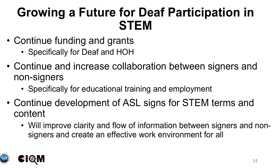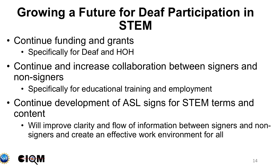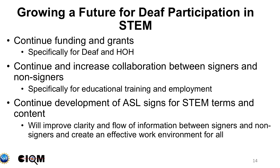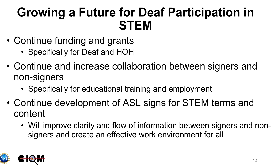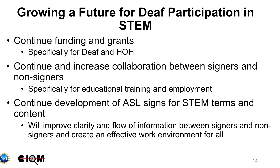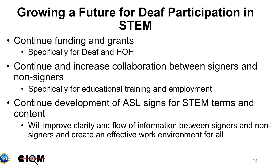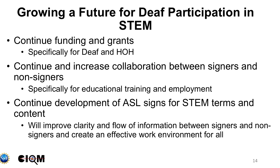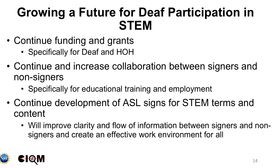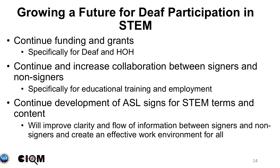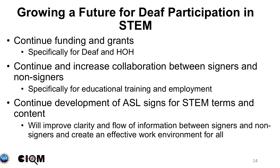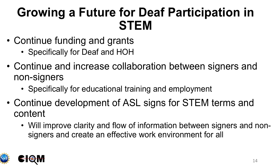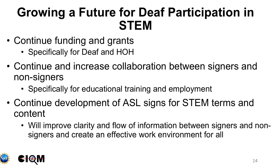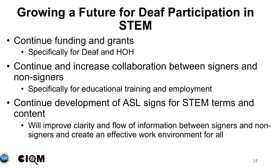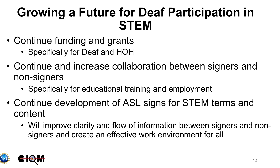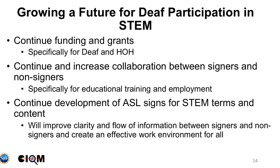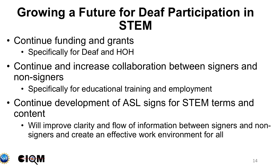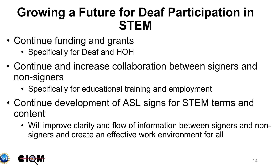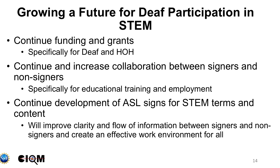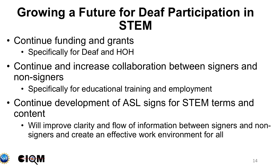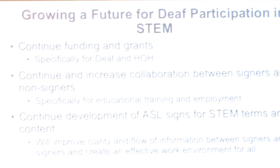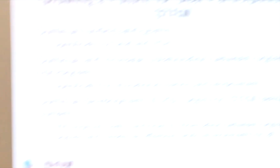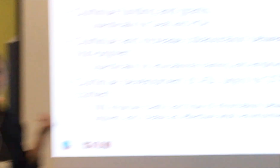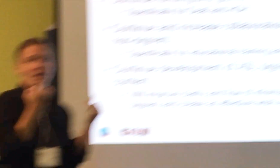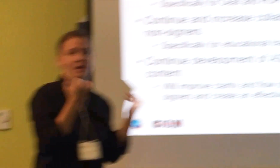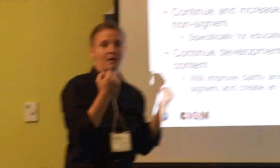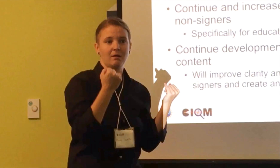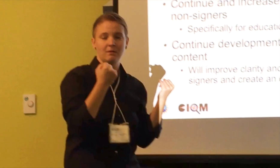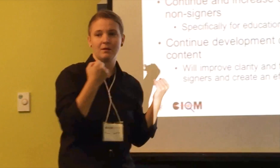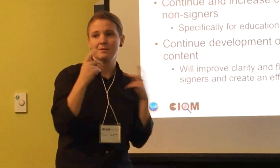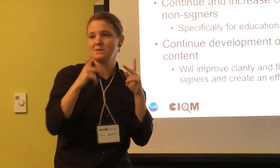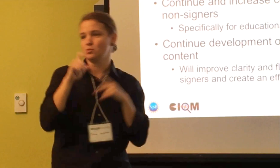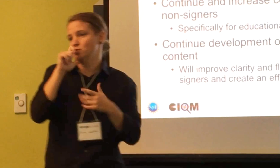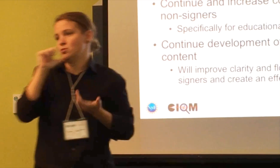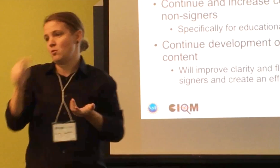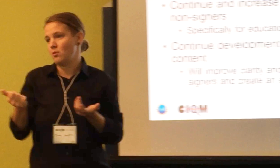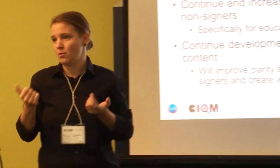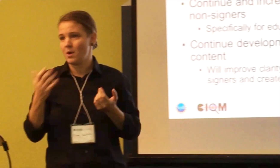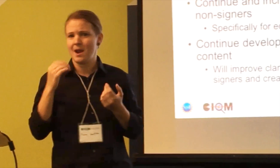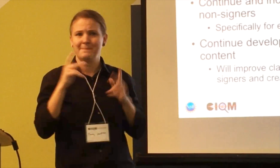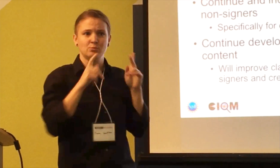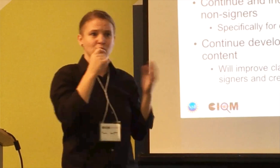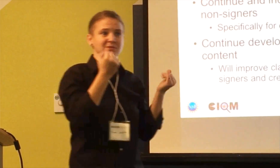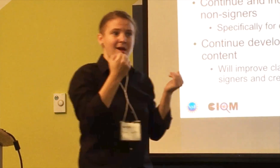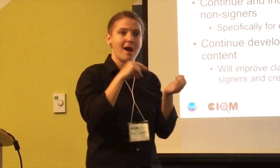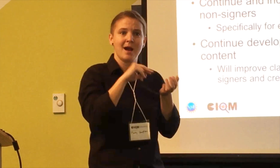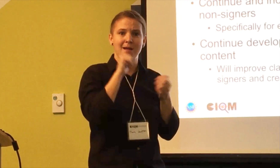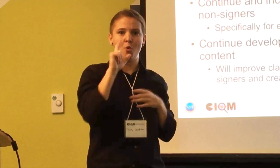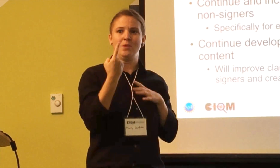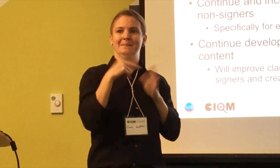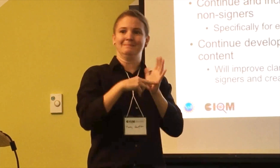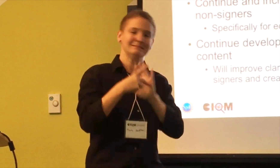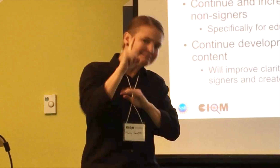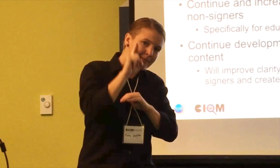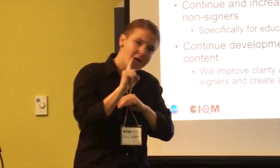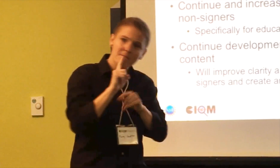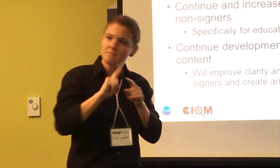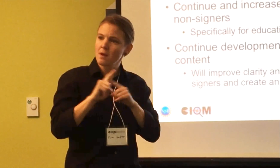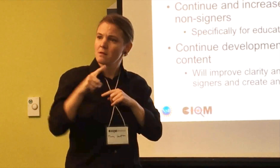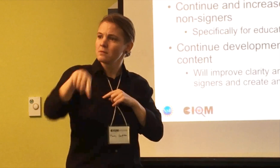fostering greater participation in STEM. And it is very, very important to me that we continue and increase collaborations between